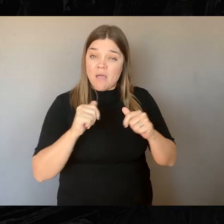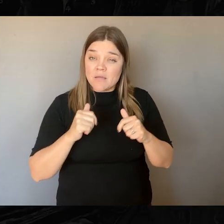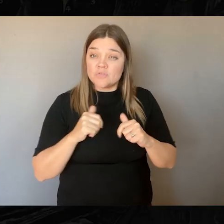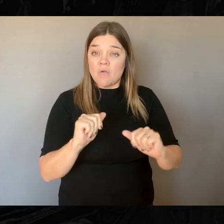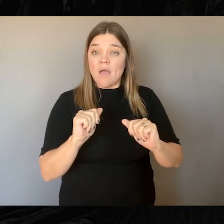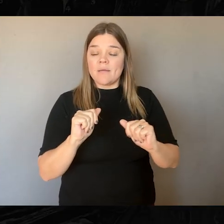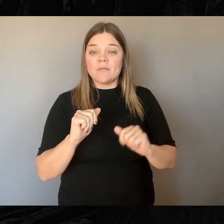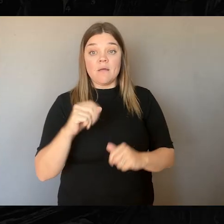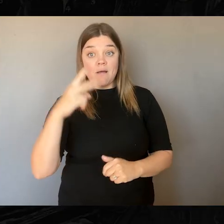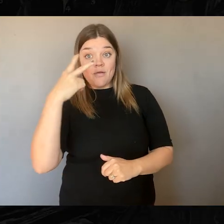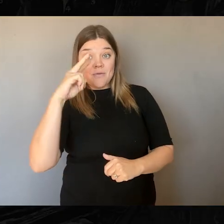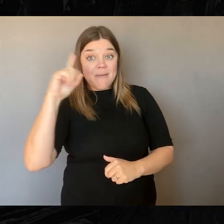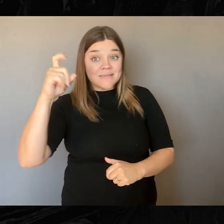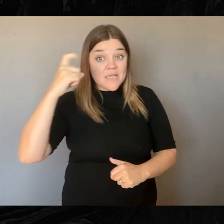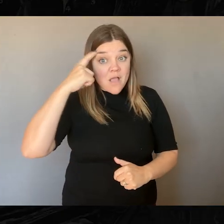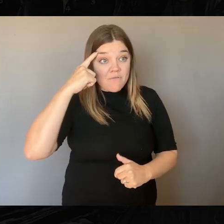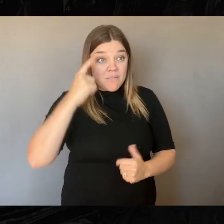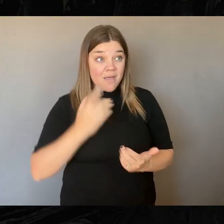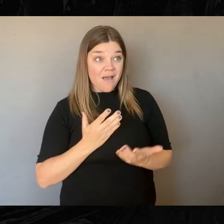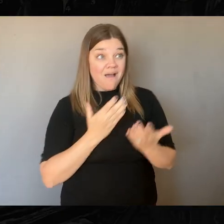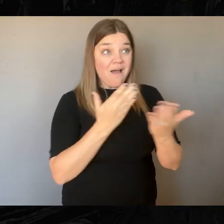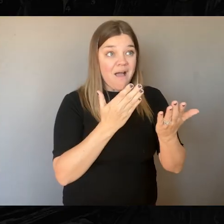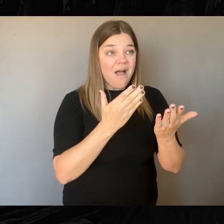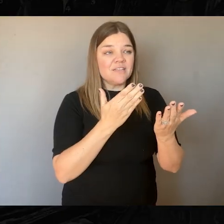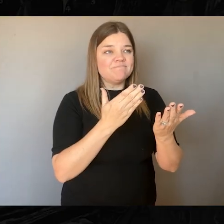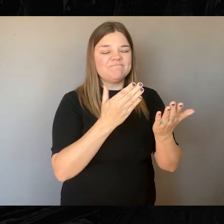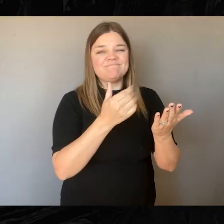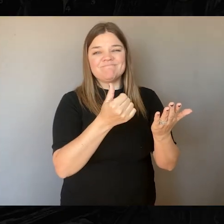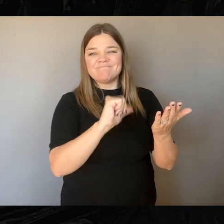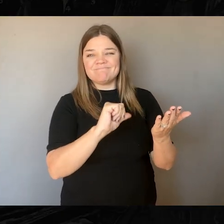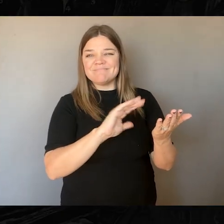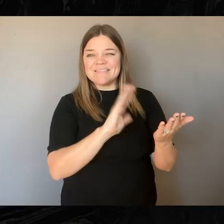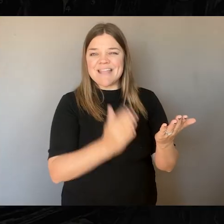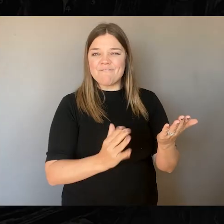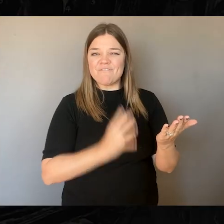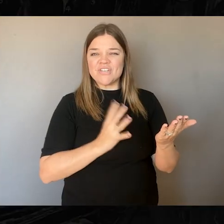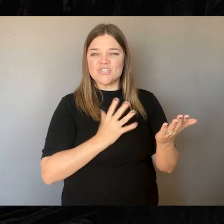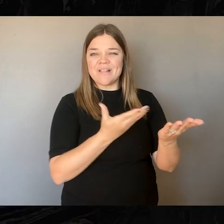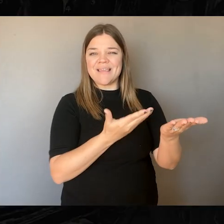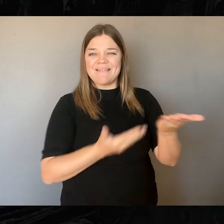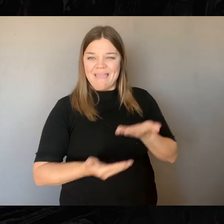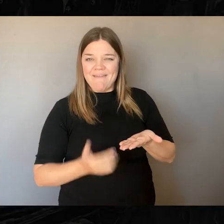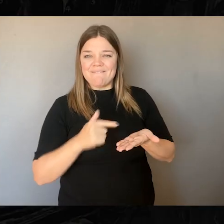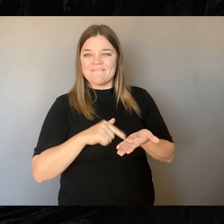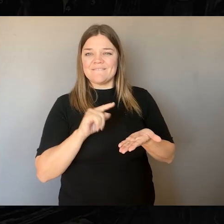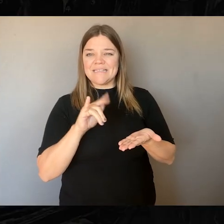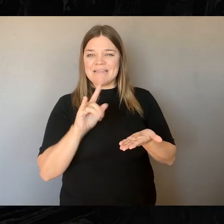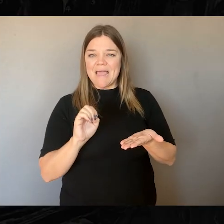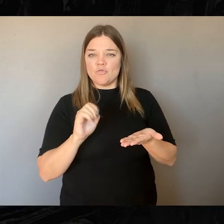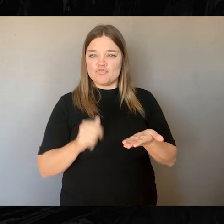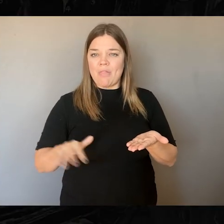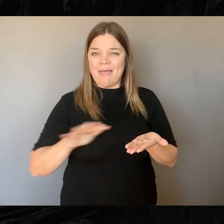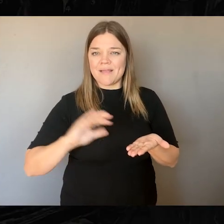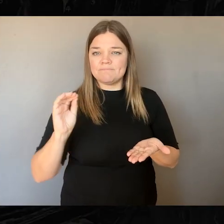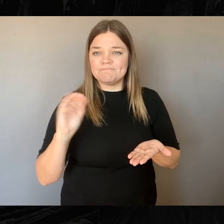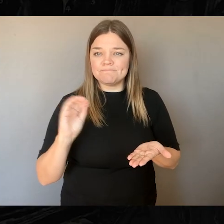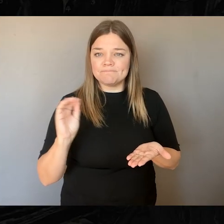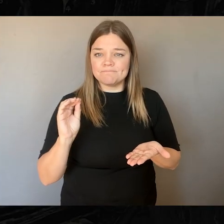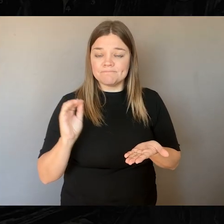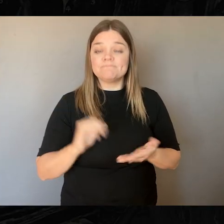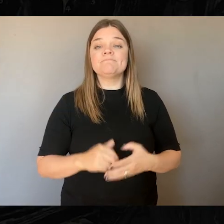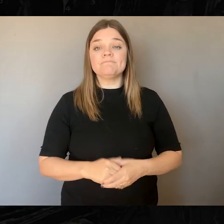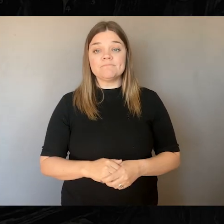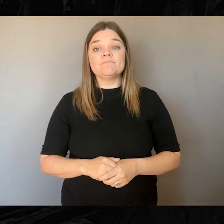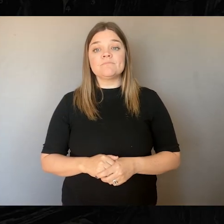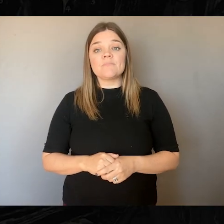the Mexican government, for a variety of reasons, had just never gotten around to officially issuing them title to any land. So, in